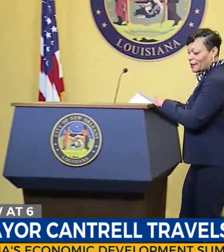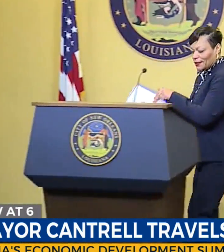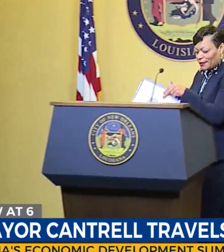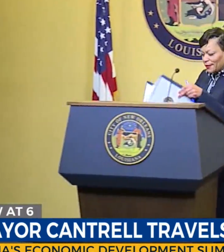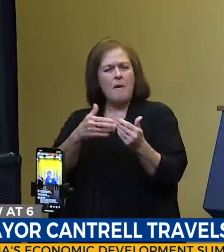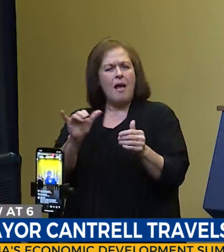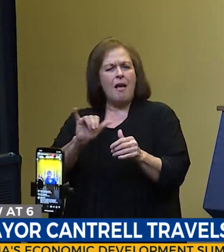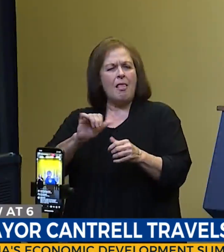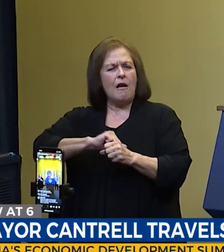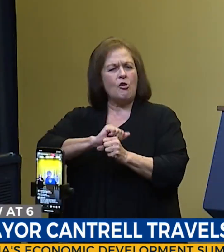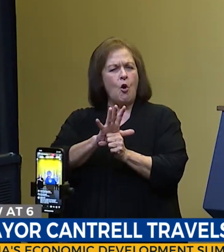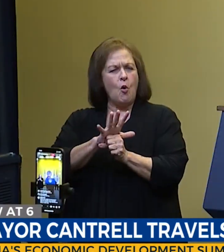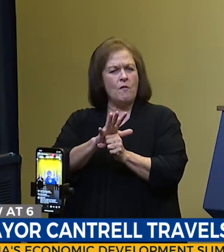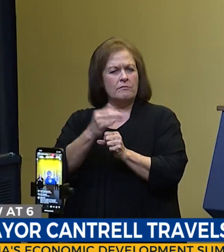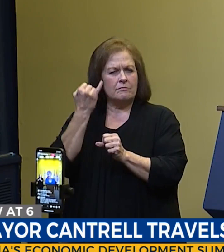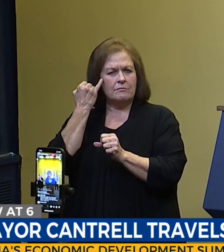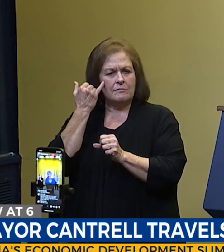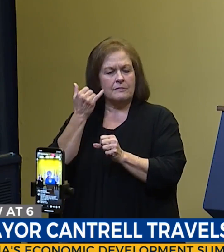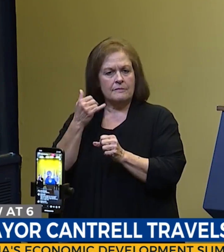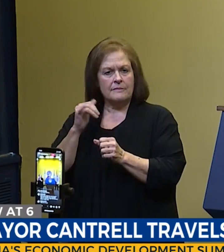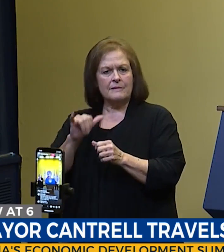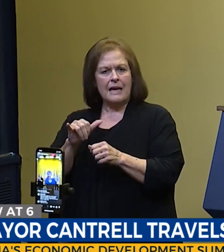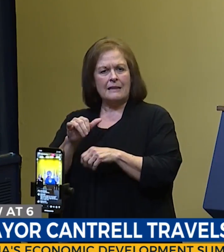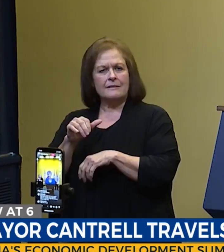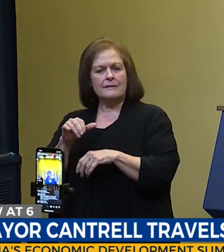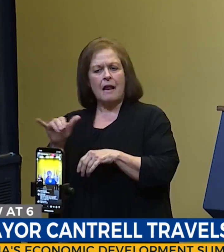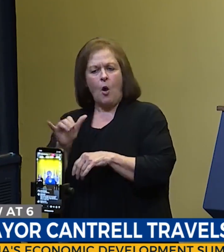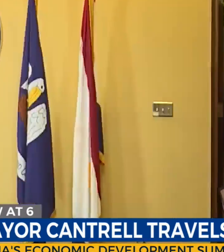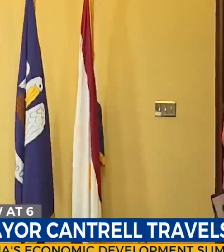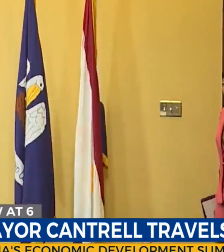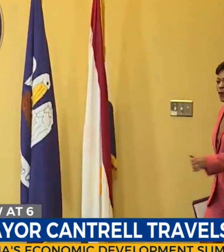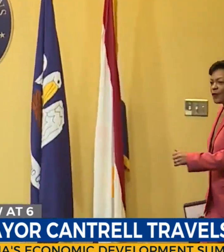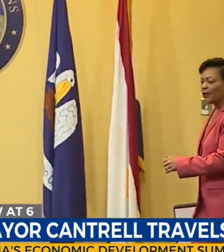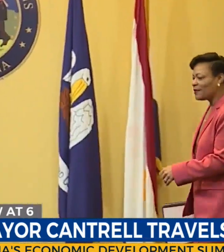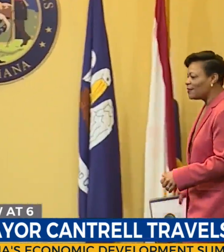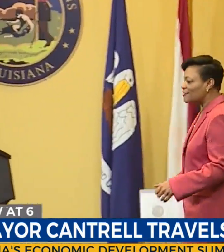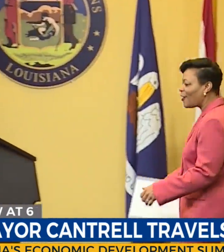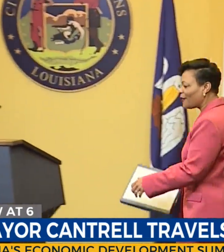STEM, and philanthropy. No word on when she's returning to New Orleans.